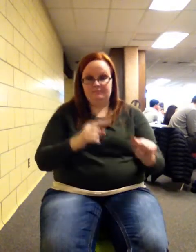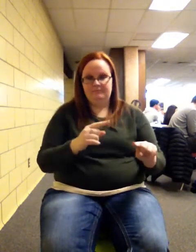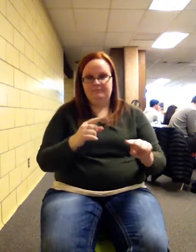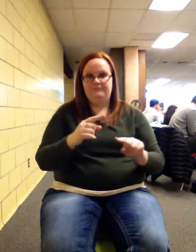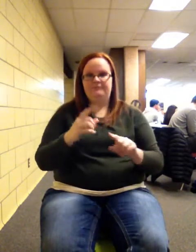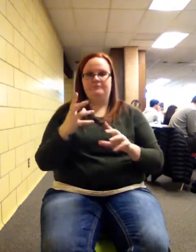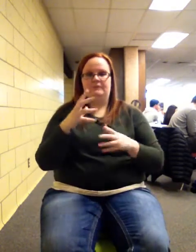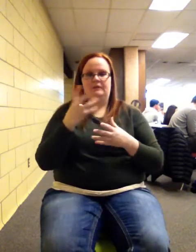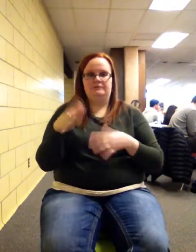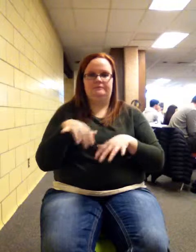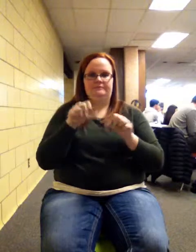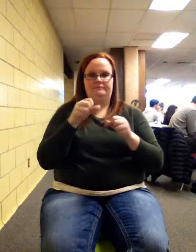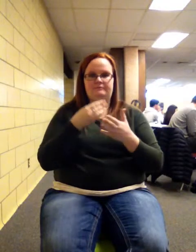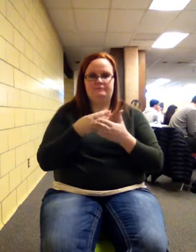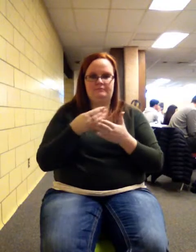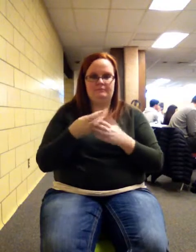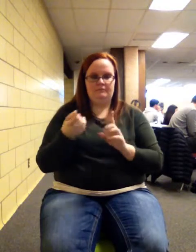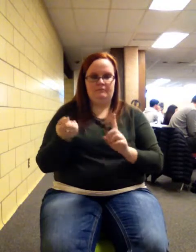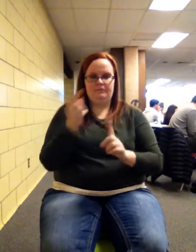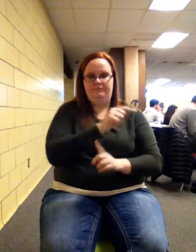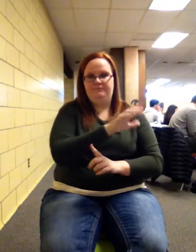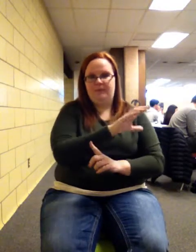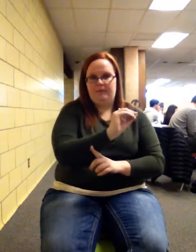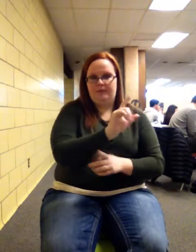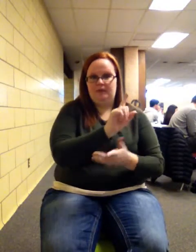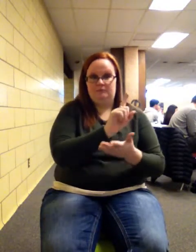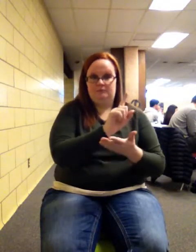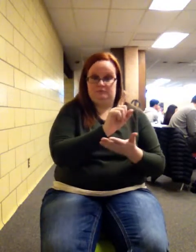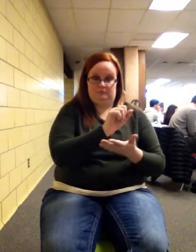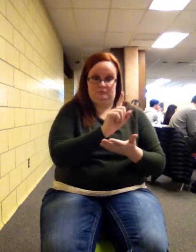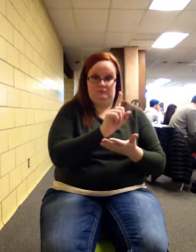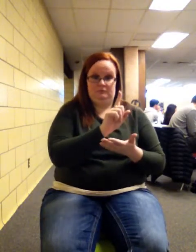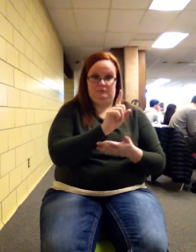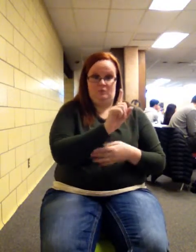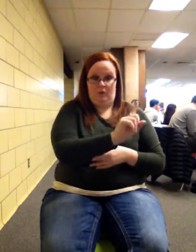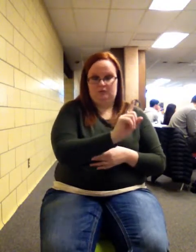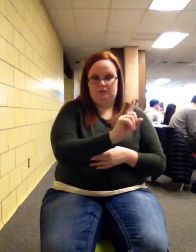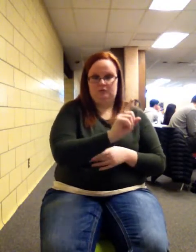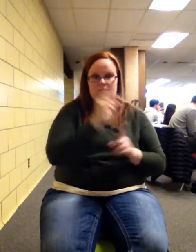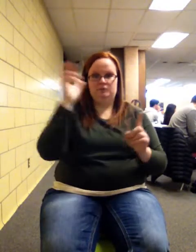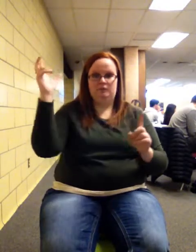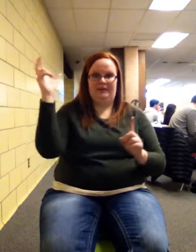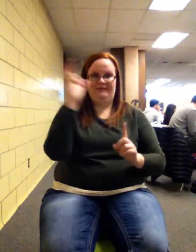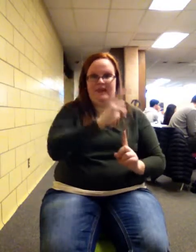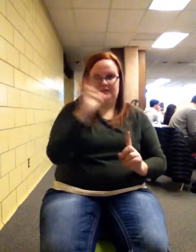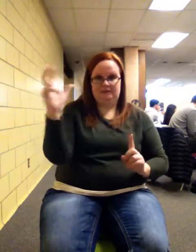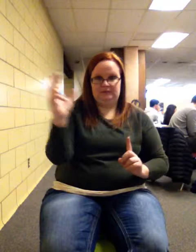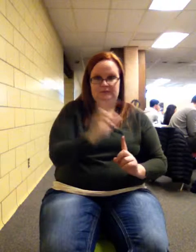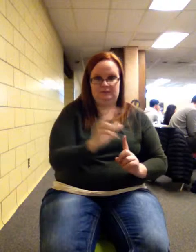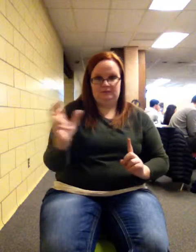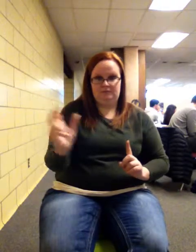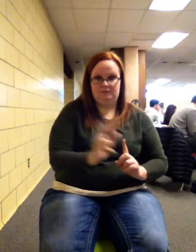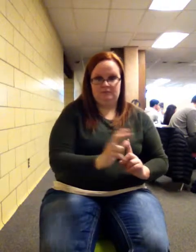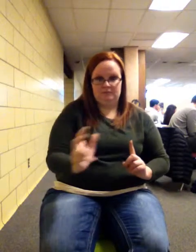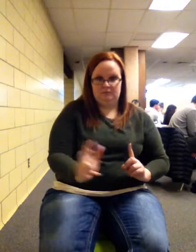shareholders. And then as we meet every Tuesday and Thursday, we're going to discuss then how we